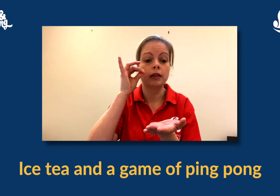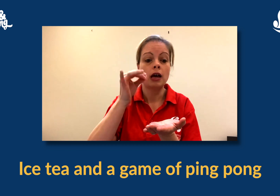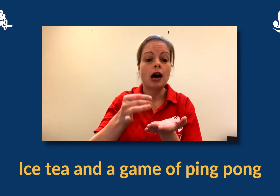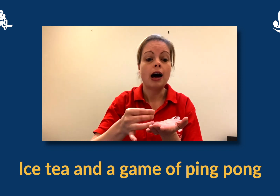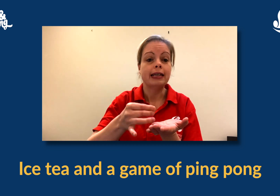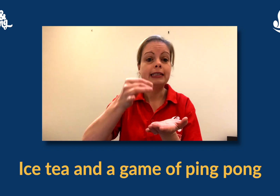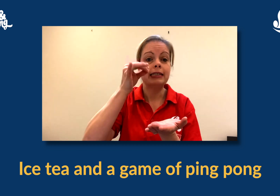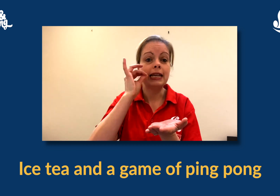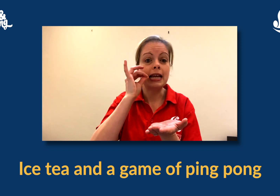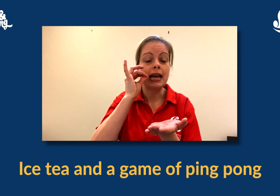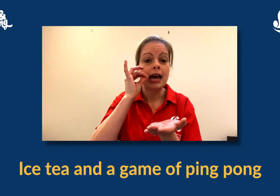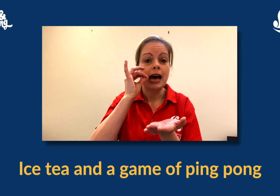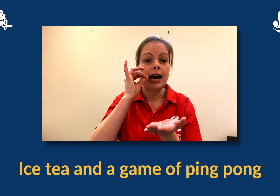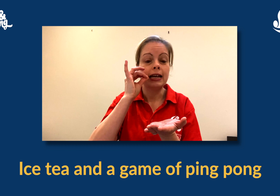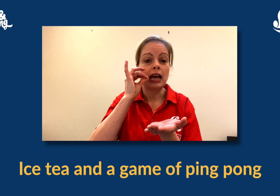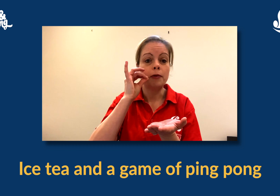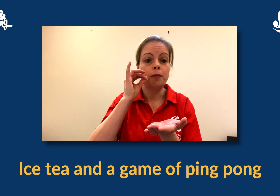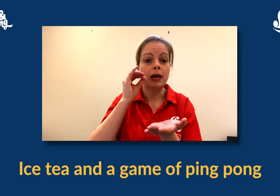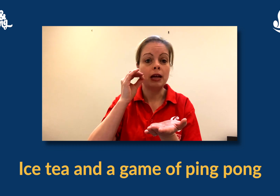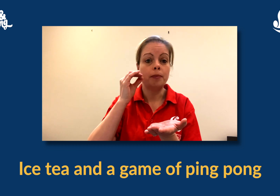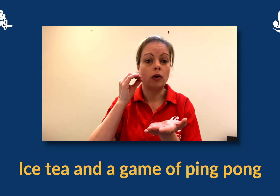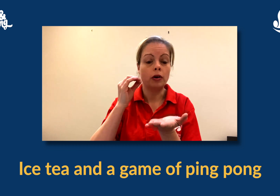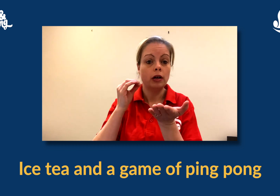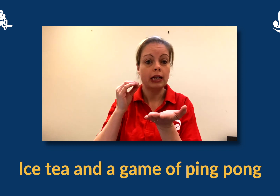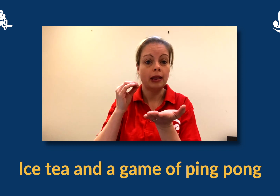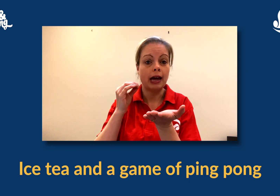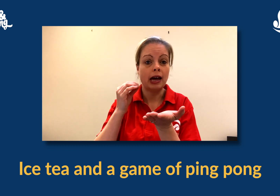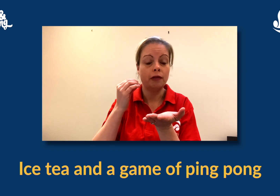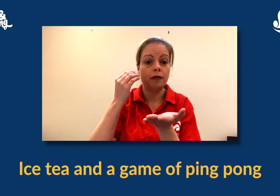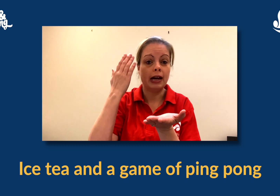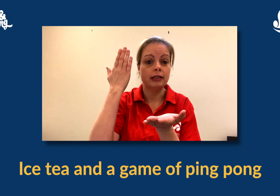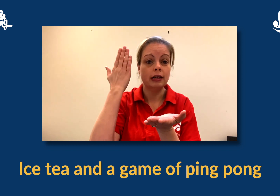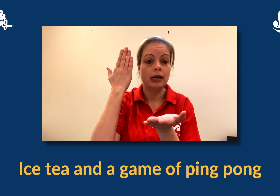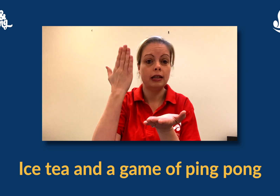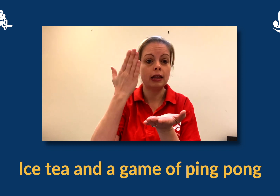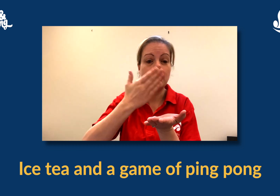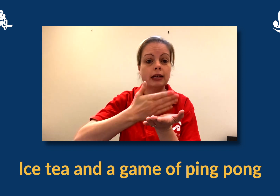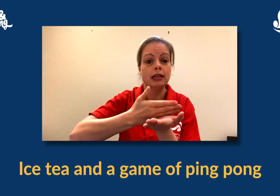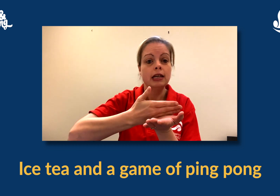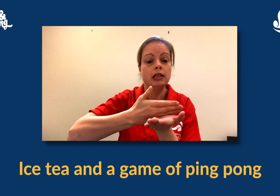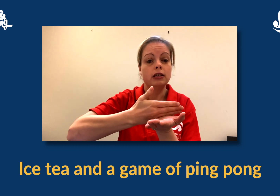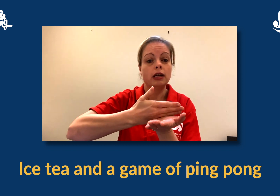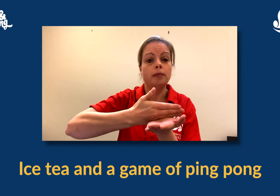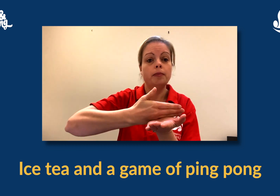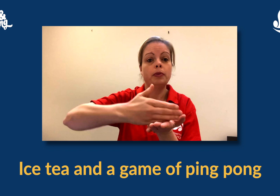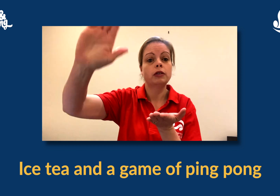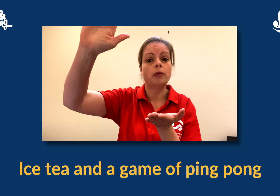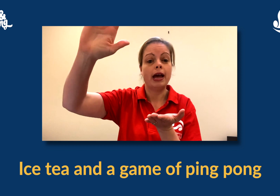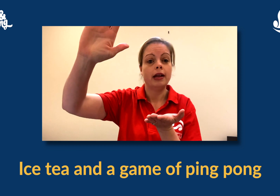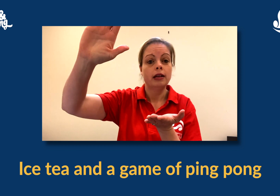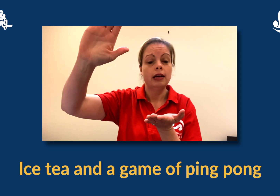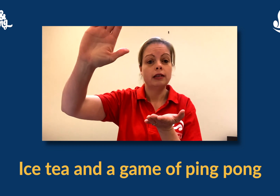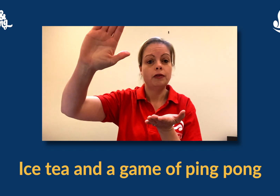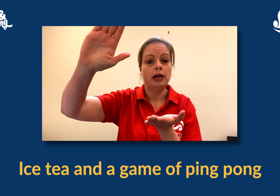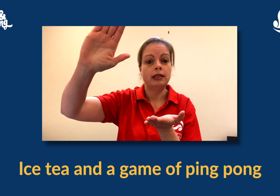mouth. Iced tea and a game of ping pong. Keep that hand flat, and the other hand is just going to push